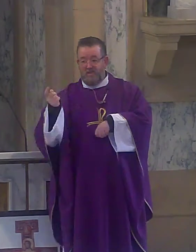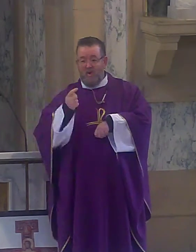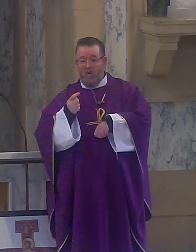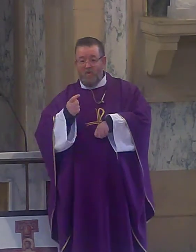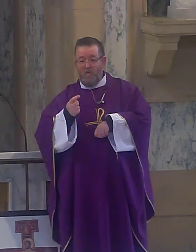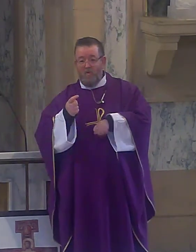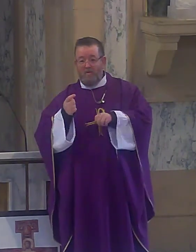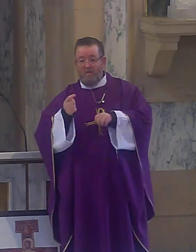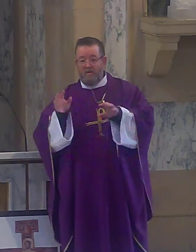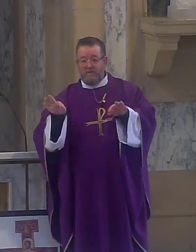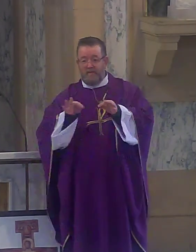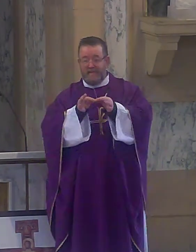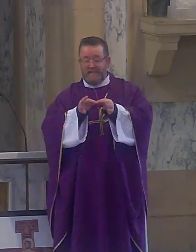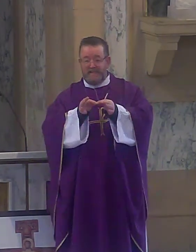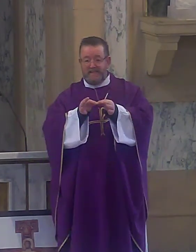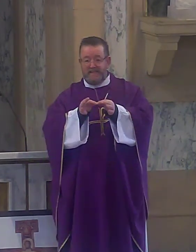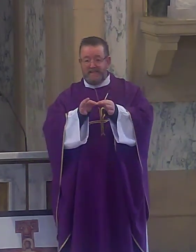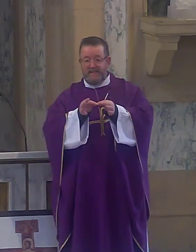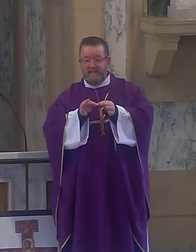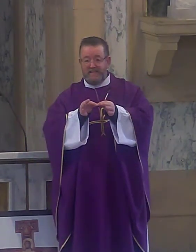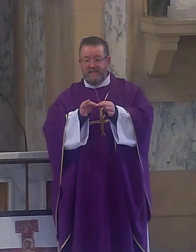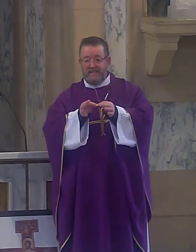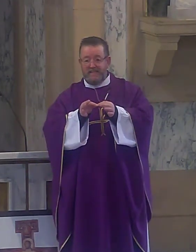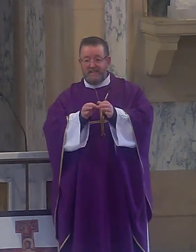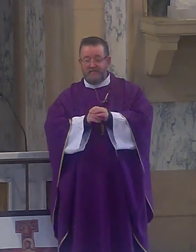to go to mass